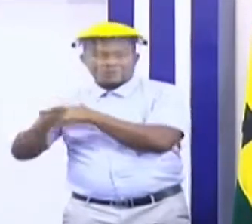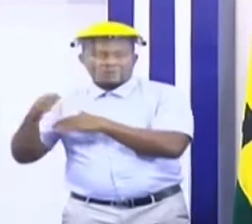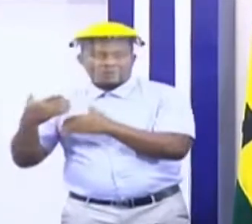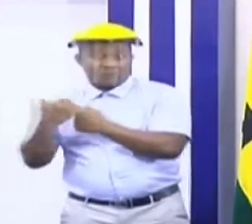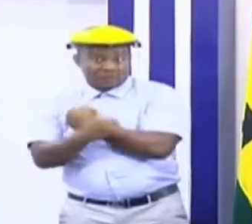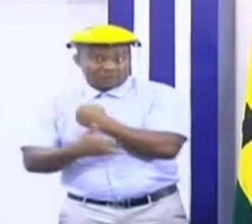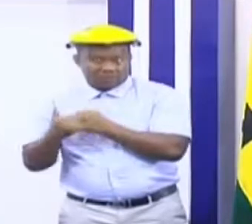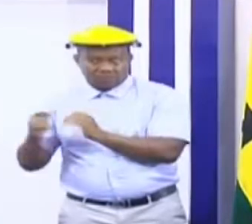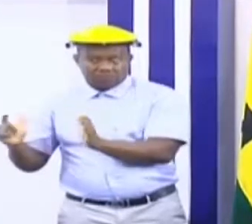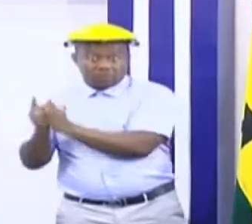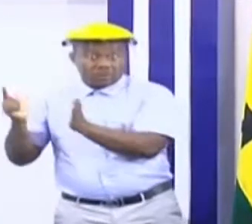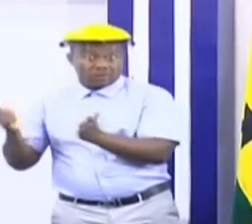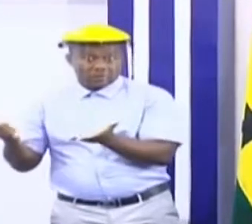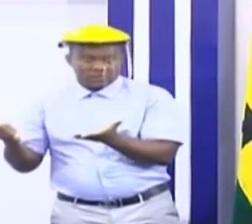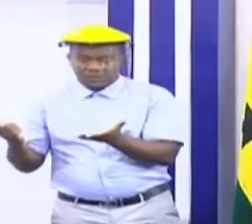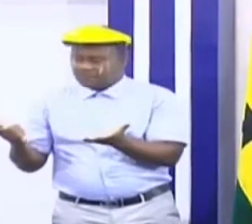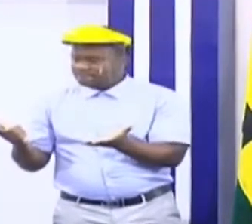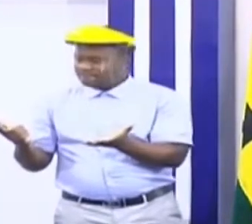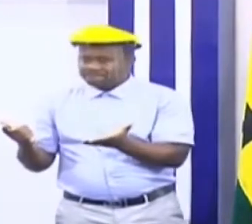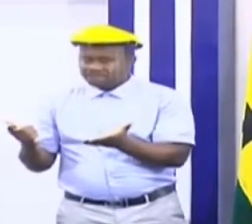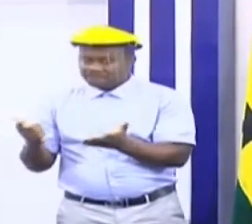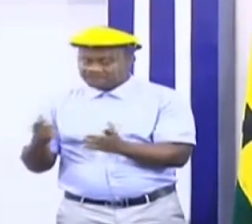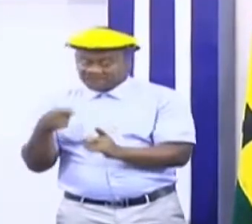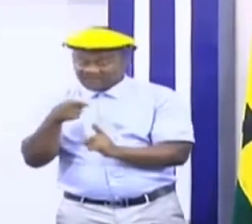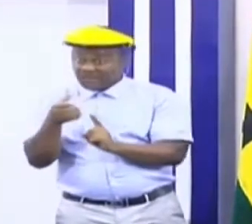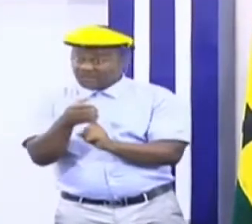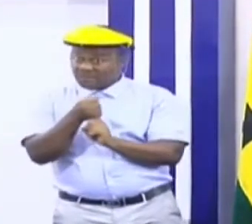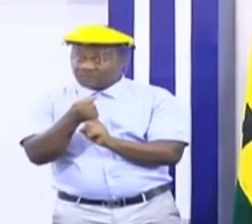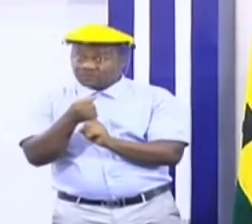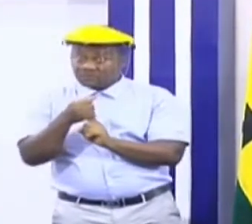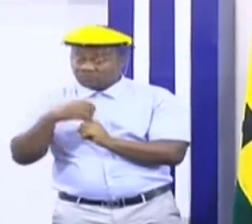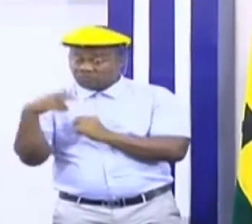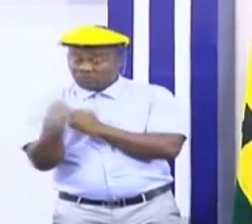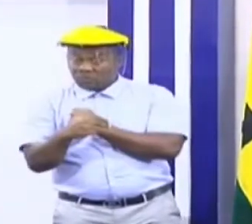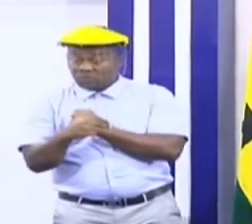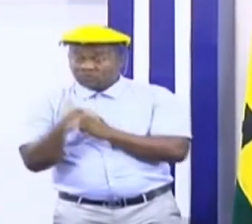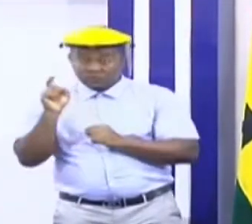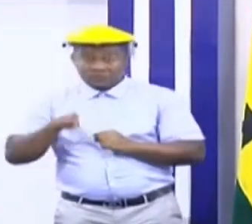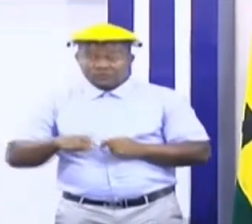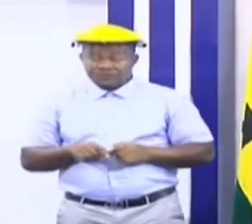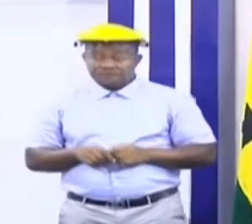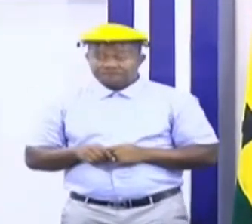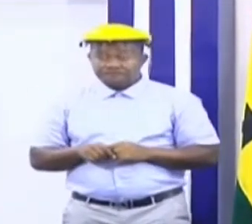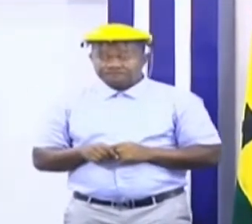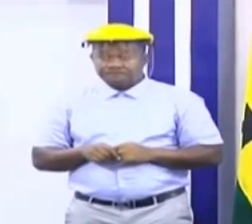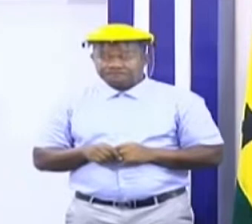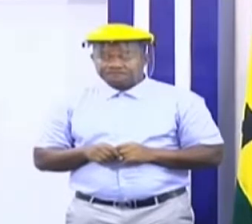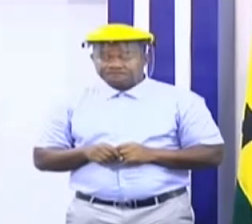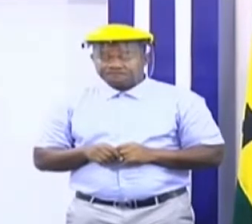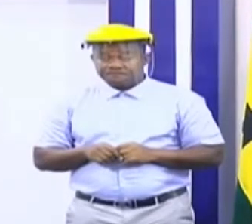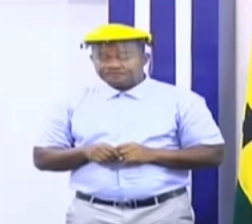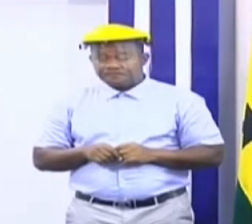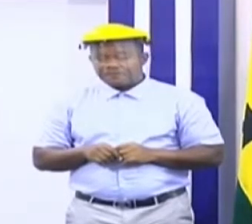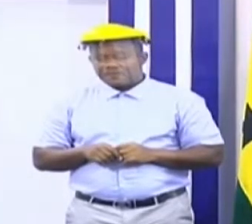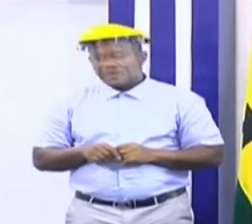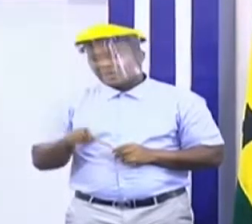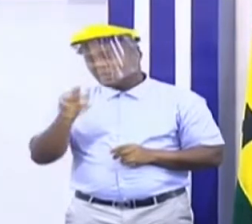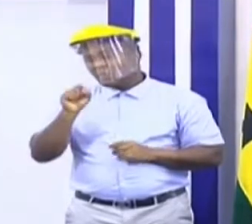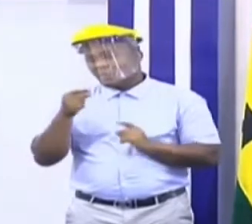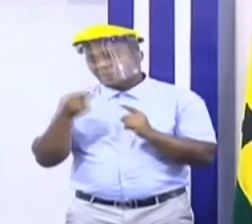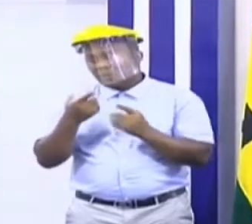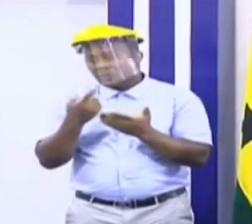authority to cross now that our borders are closed. The little nuance in that is